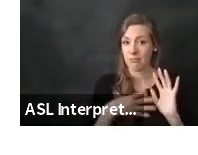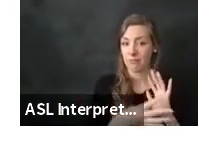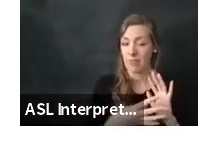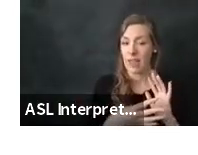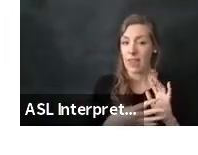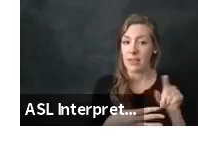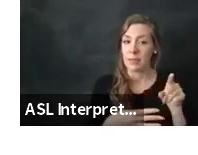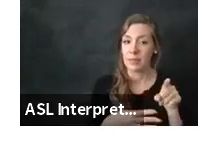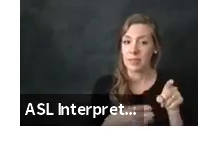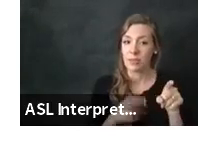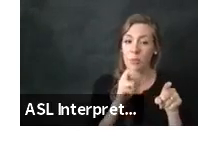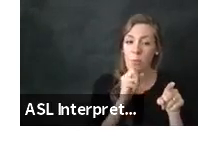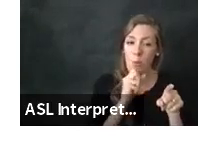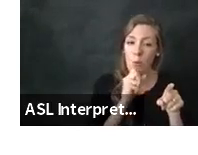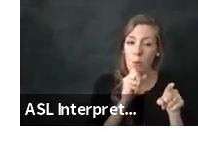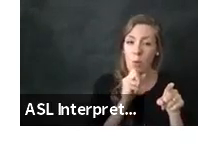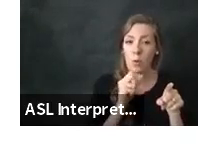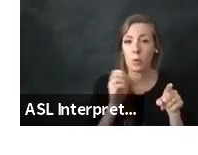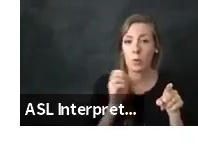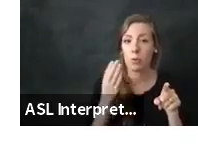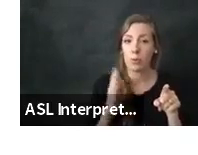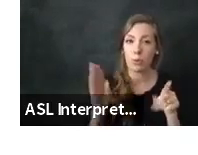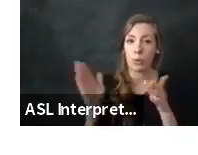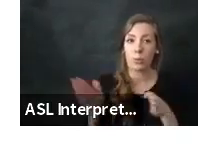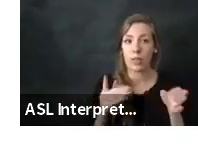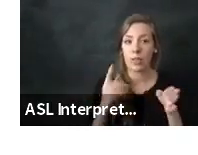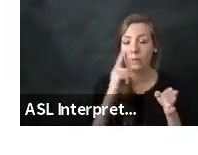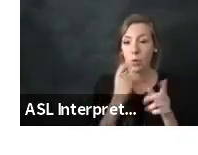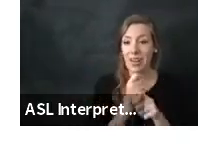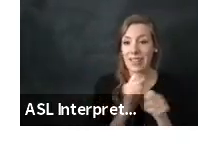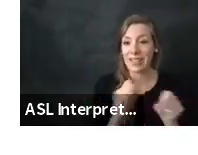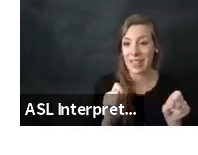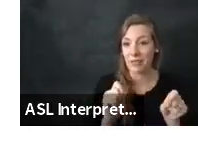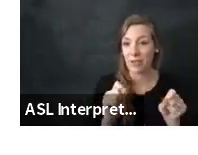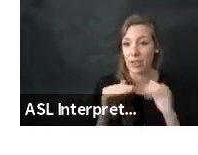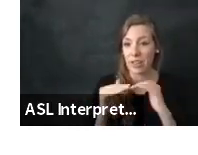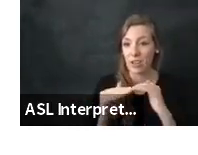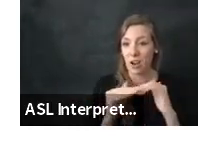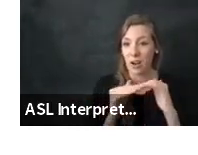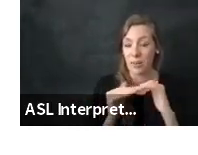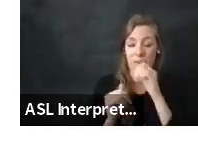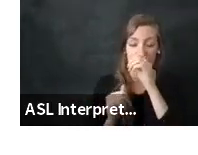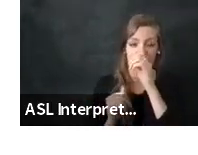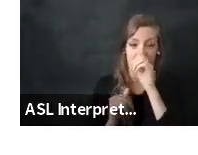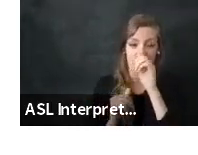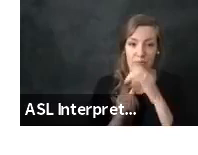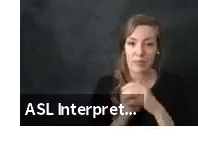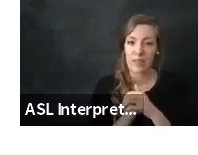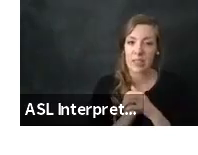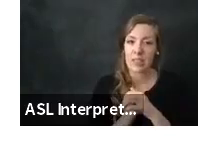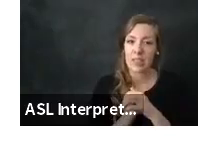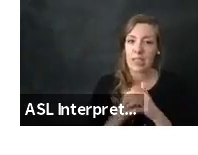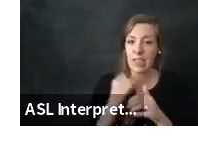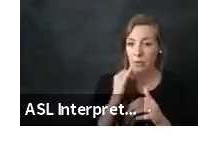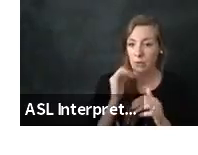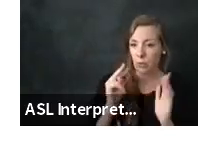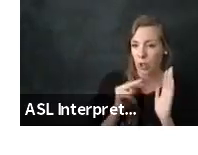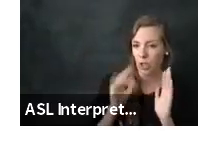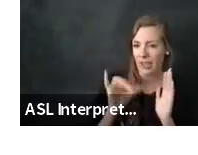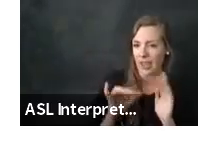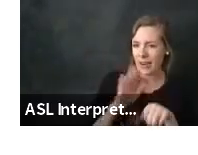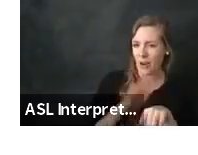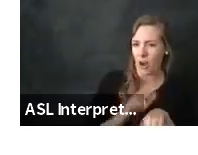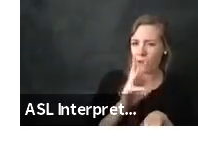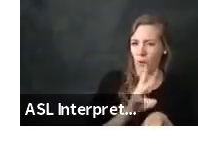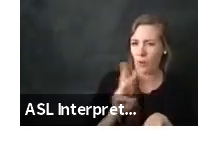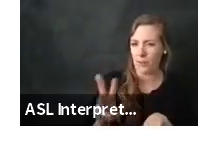old blueprint for a safer economy framework, looking at that framework, we would still be in